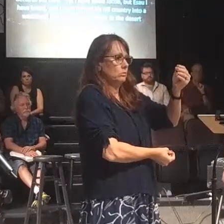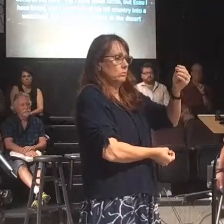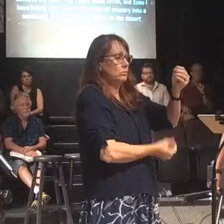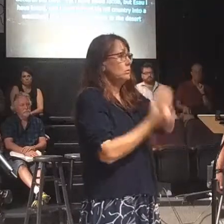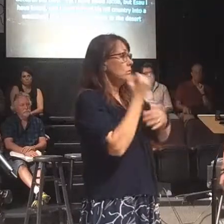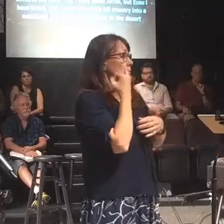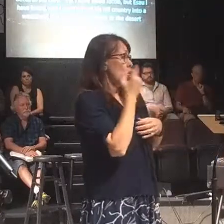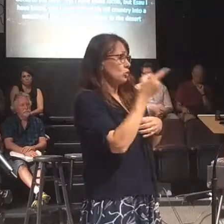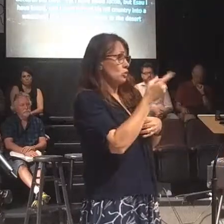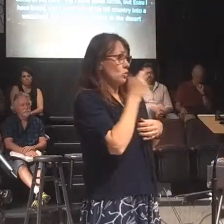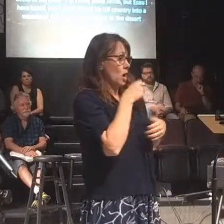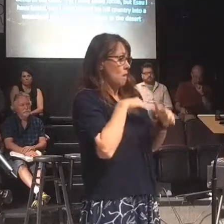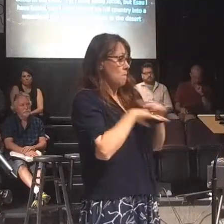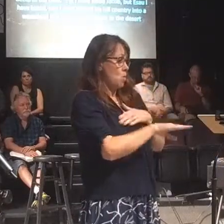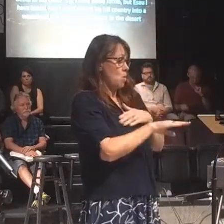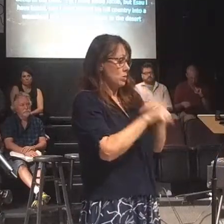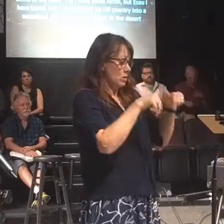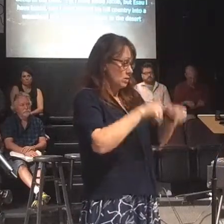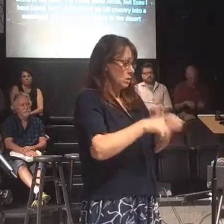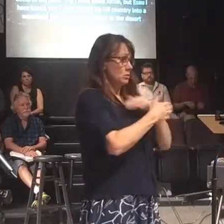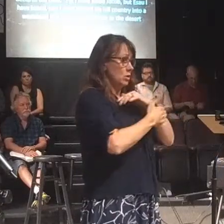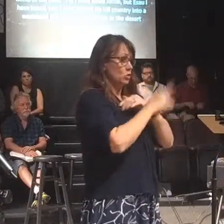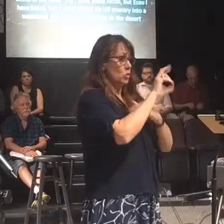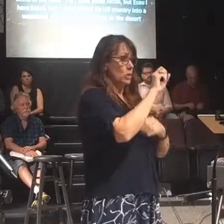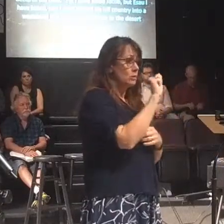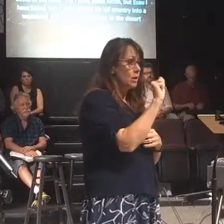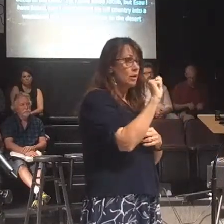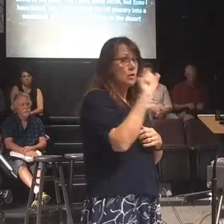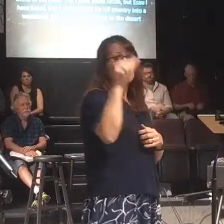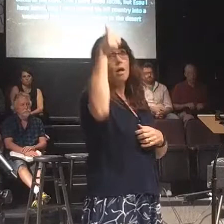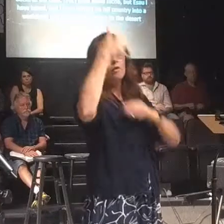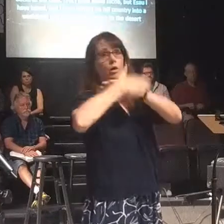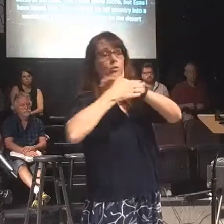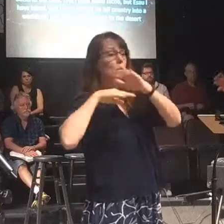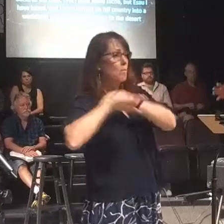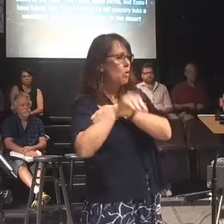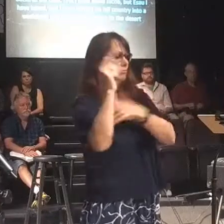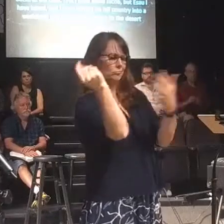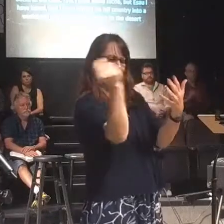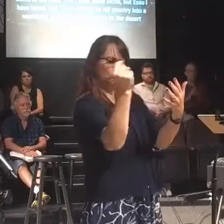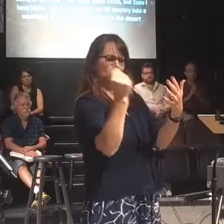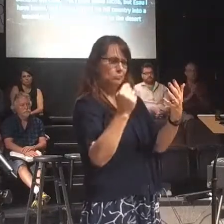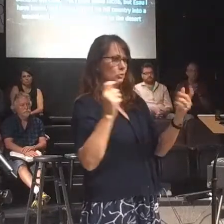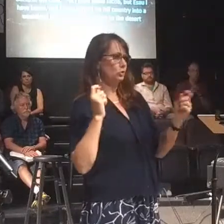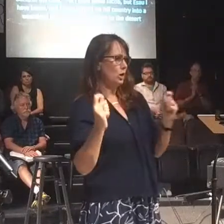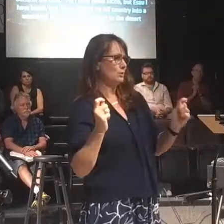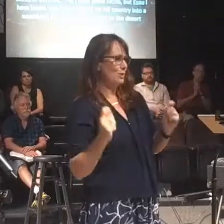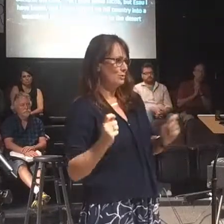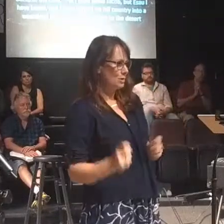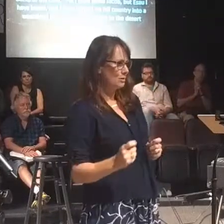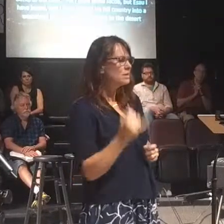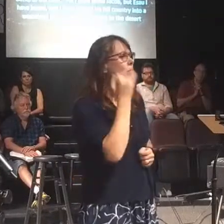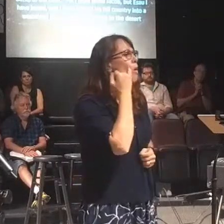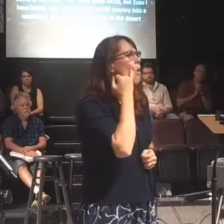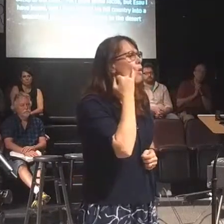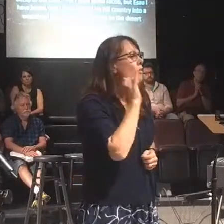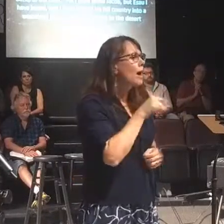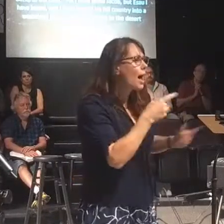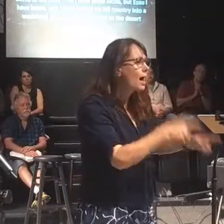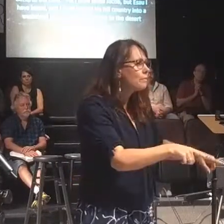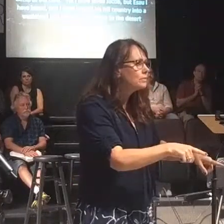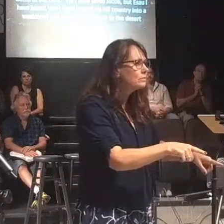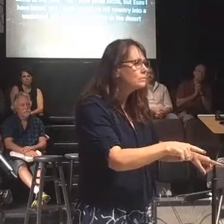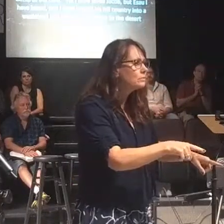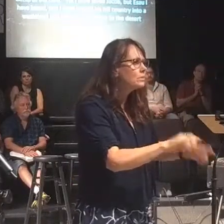born in this country but another country? There's all these questions. What would have happened if